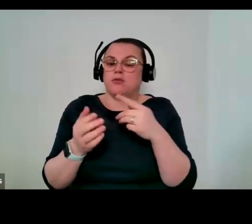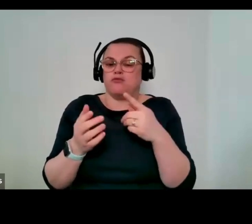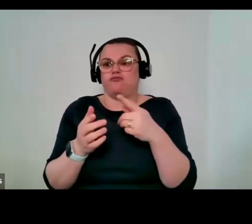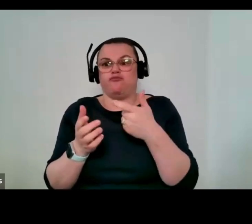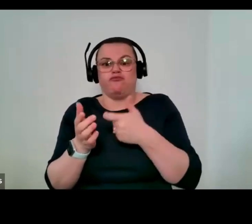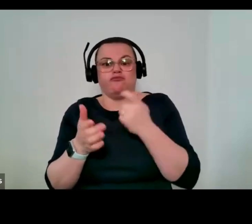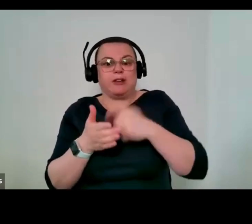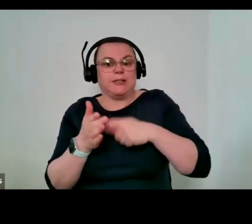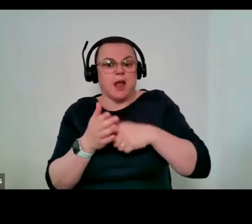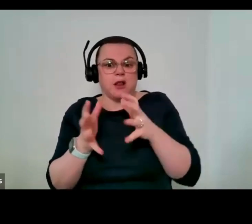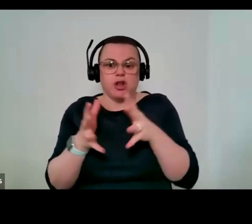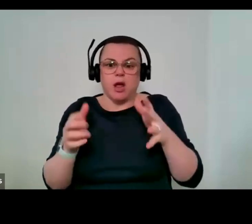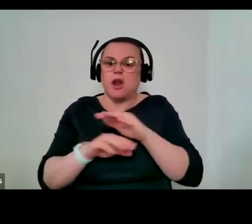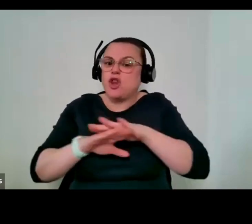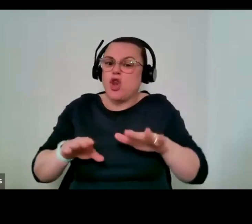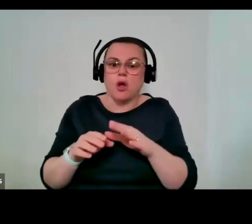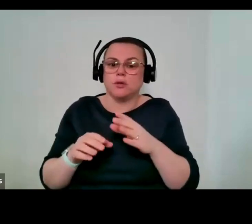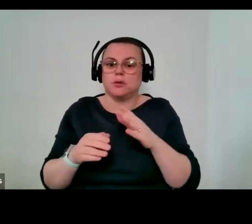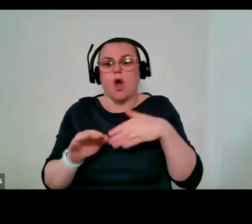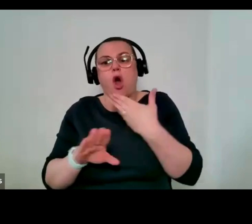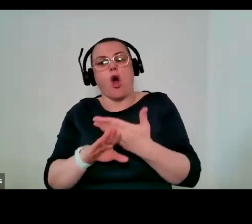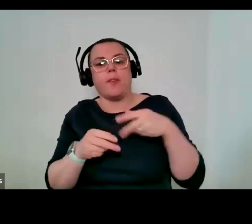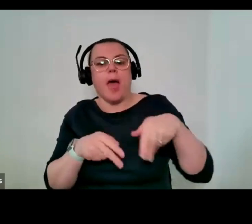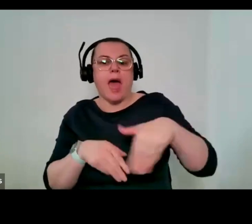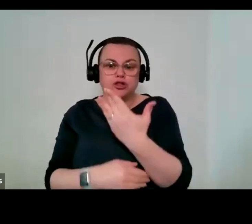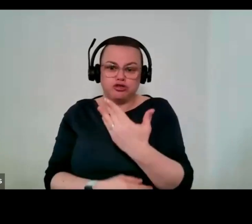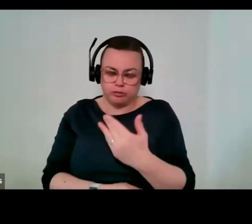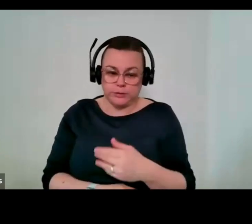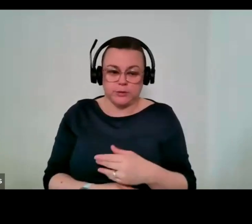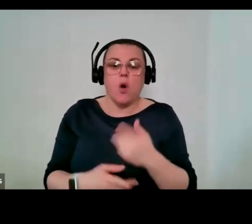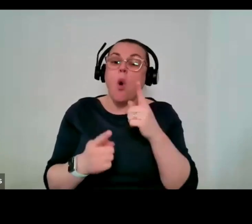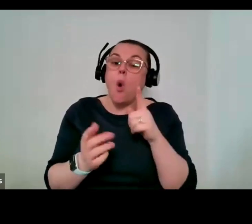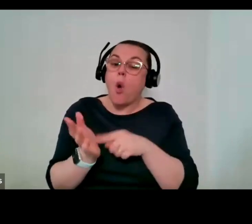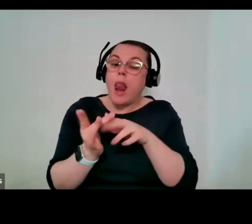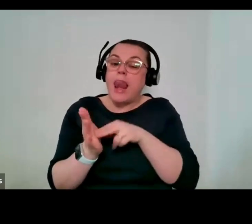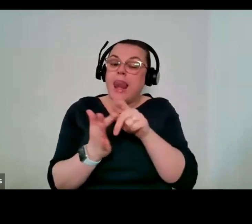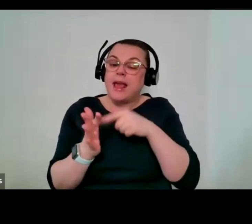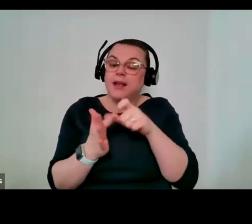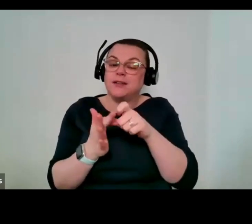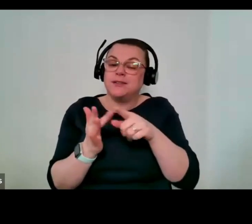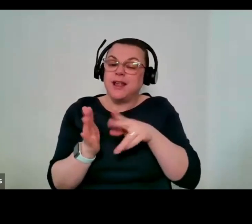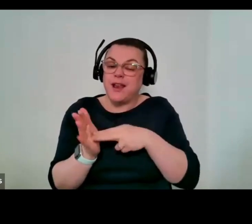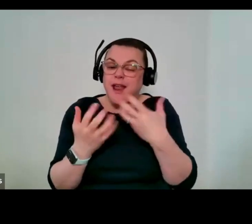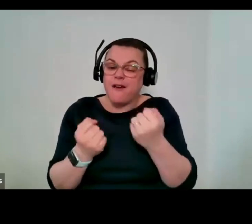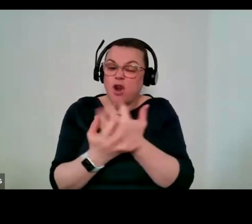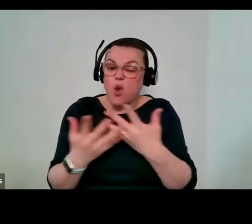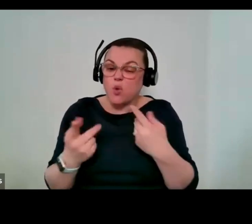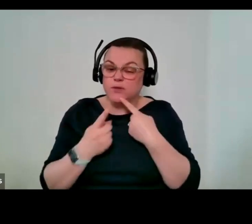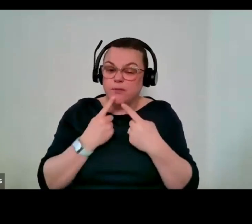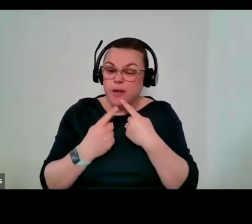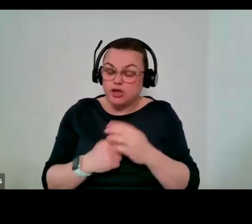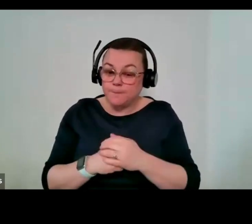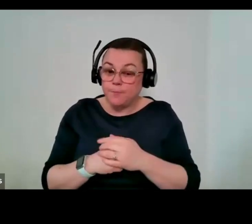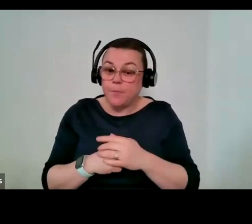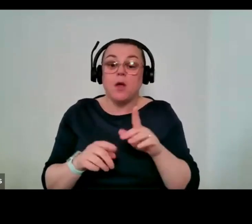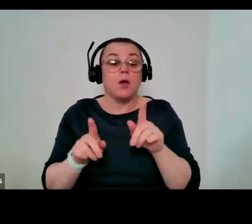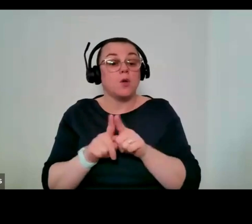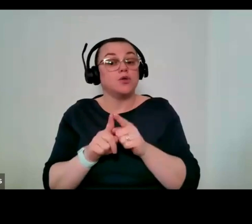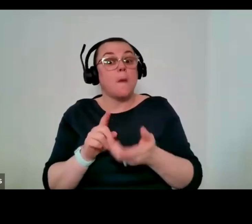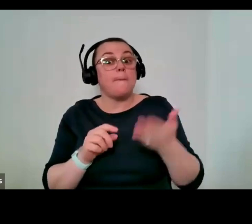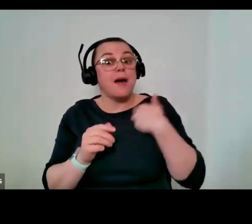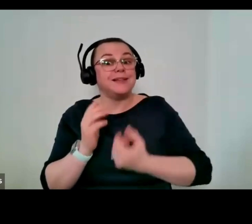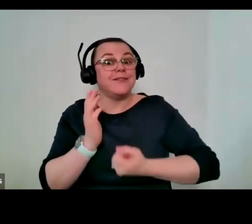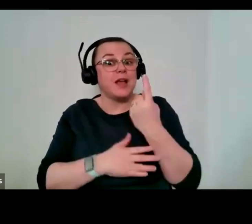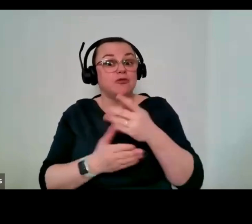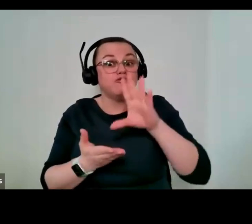on LinkedIn as well. We share lots of event information on there. And we have our past event recordings available for you to